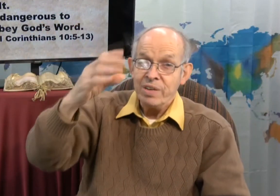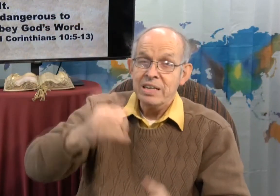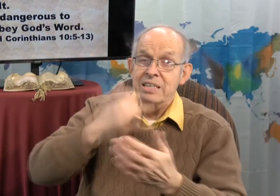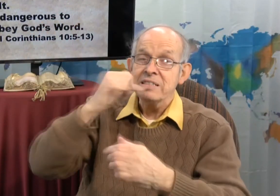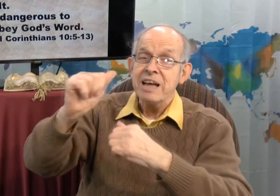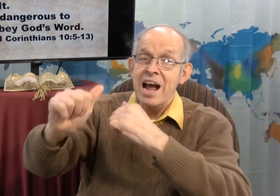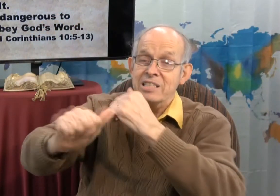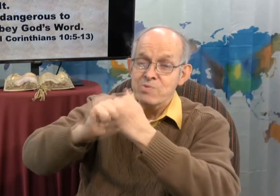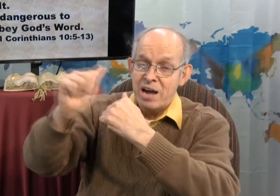It is dangerous.